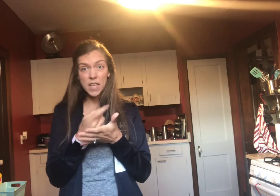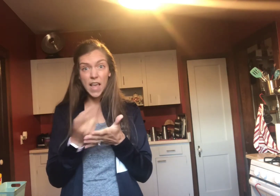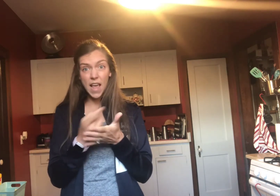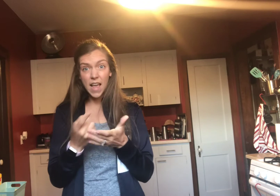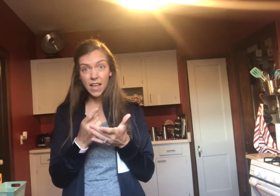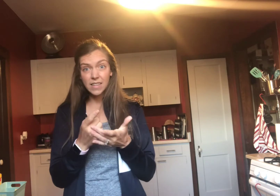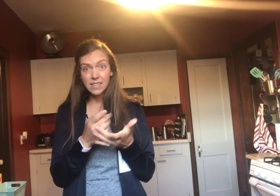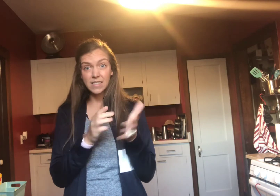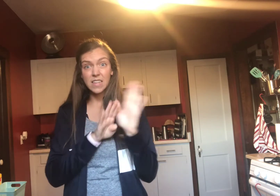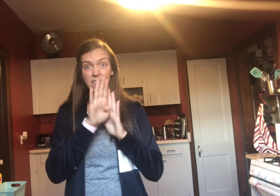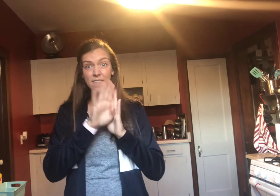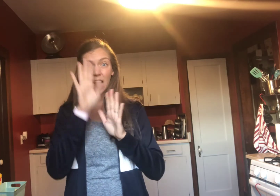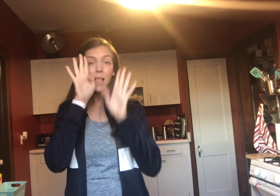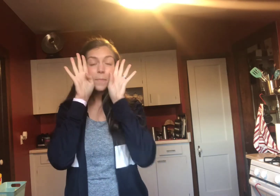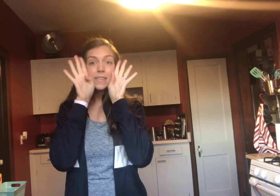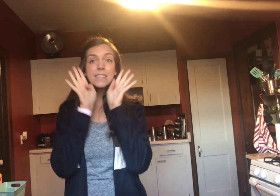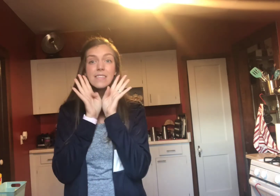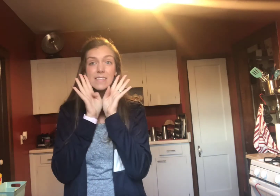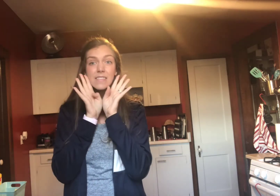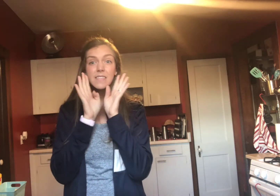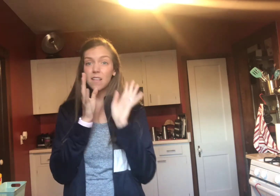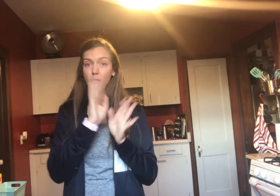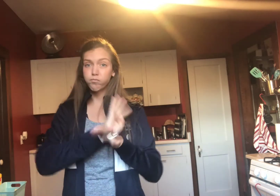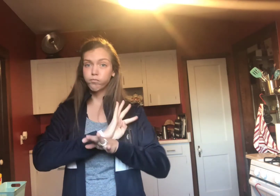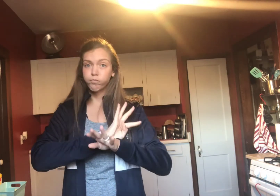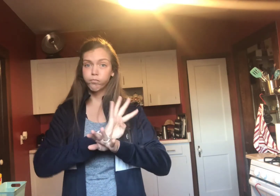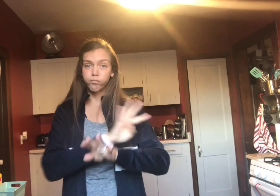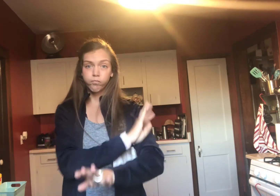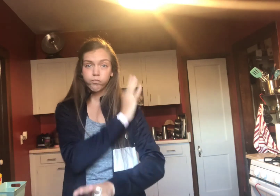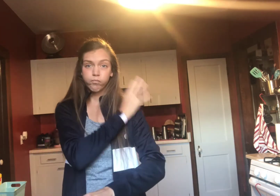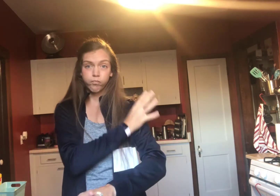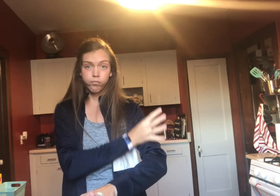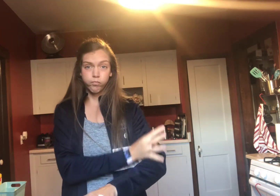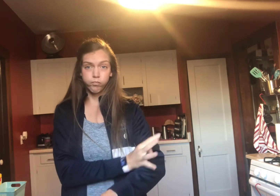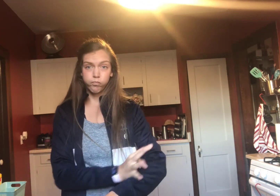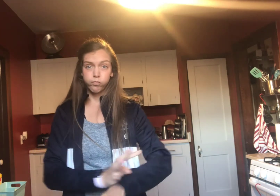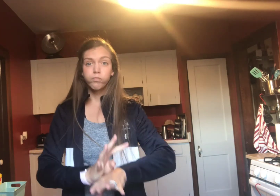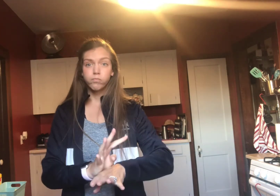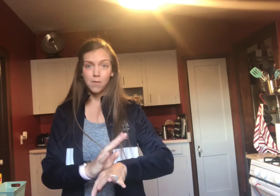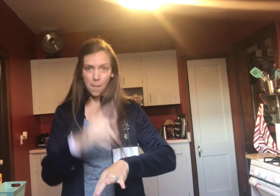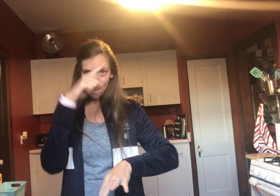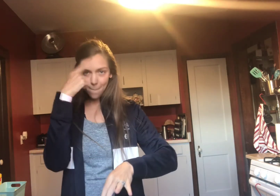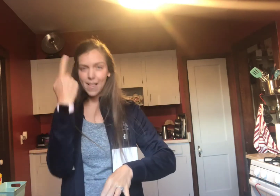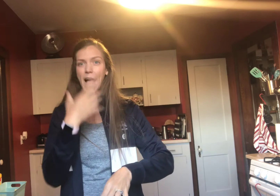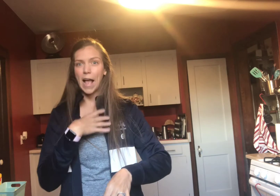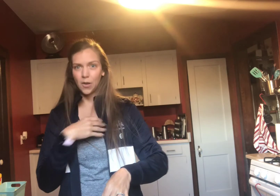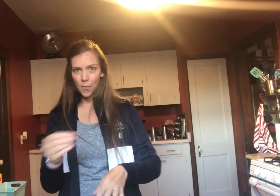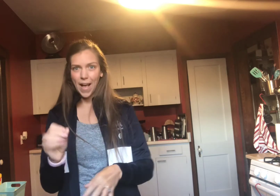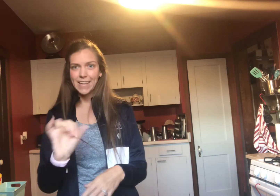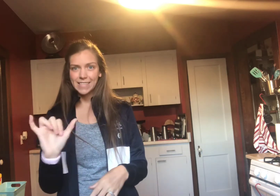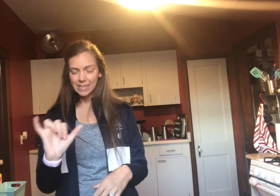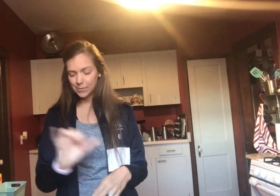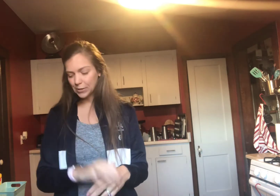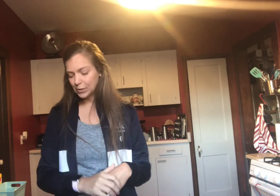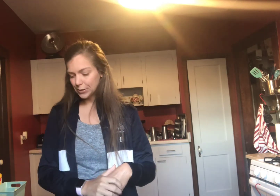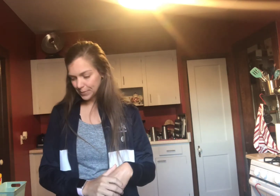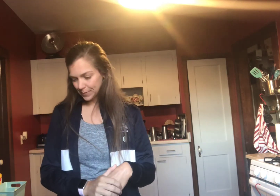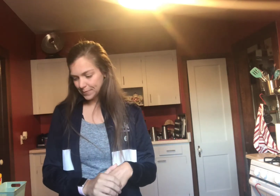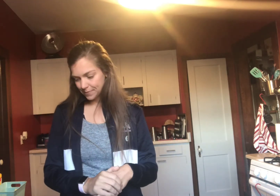Within weeks, they have developed a light version of the striking black and white panda coat.